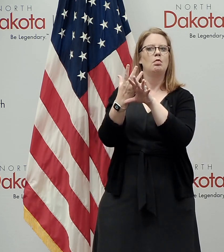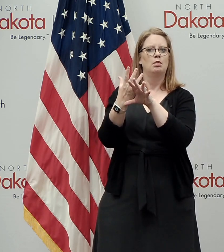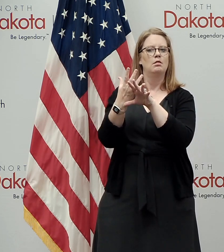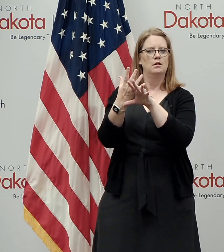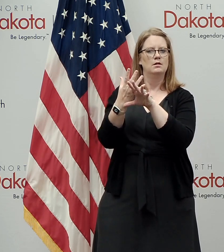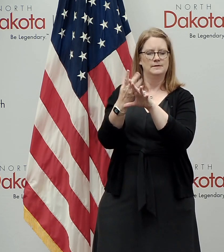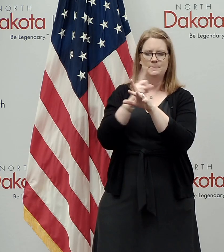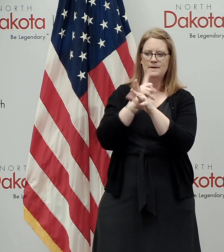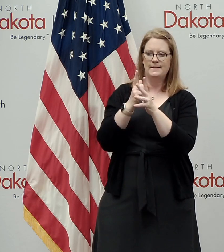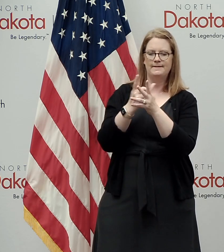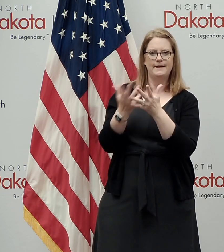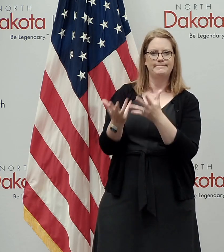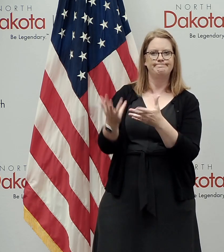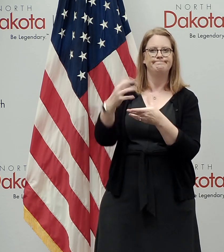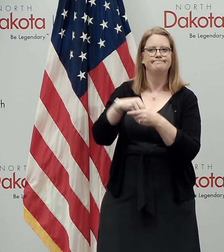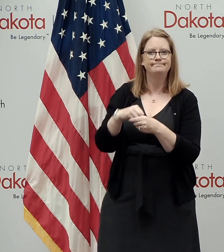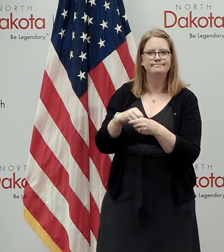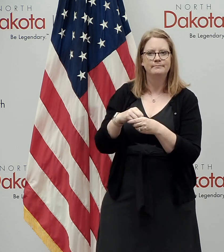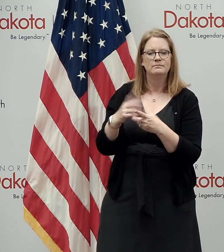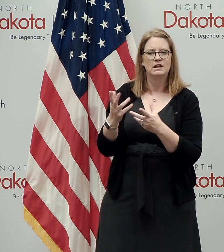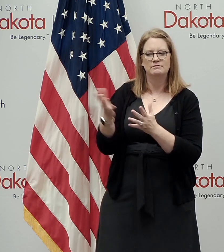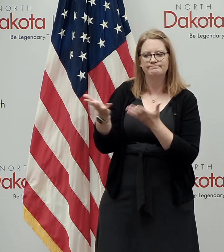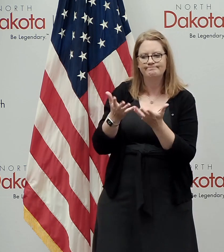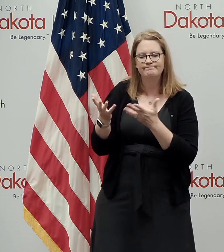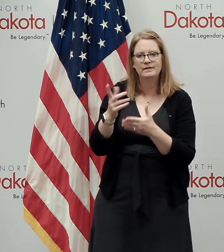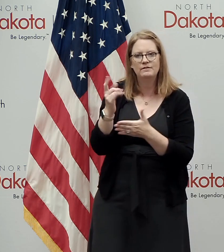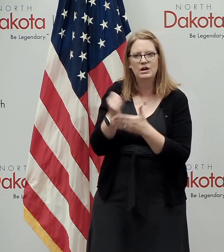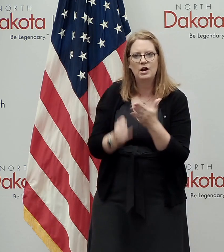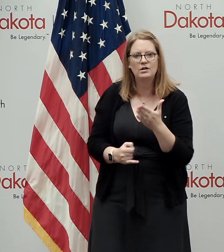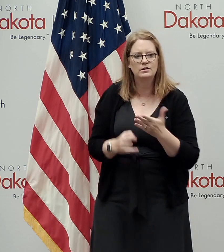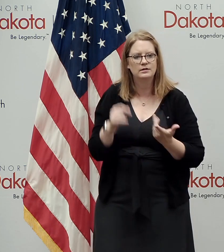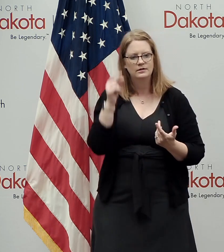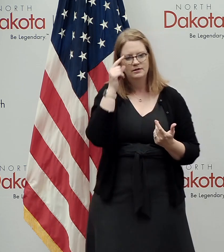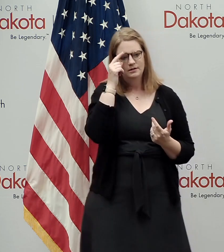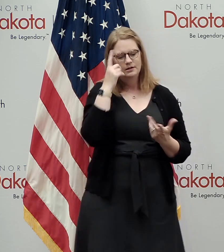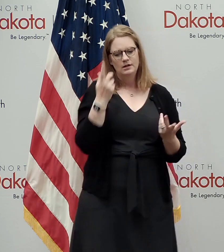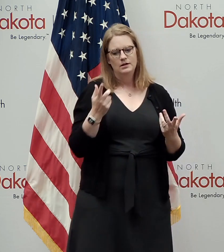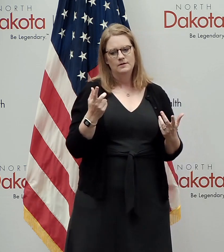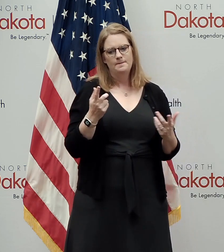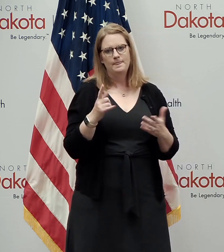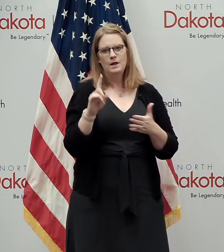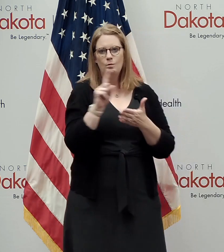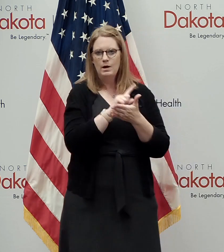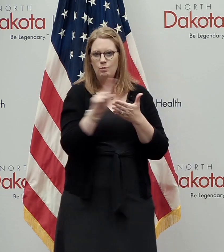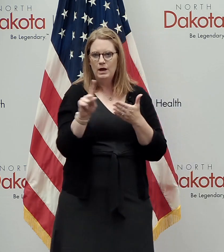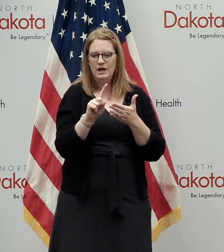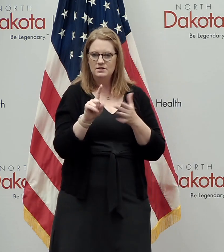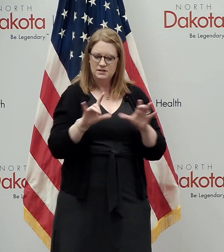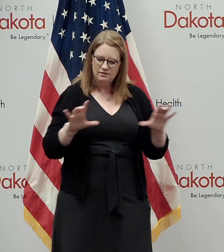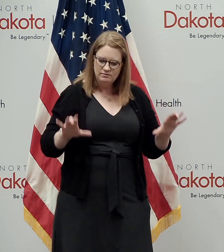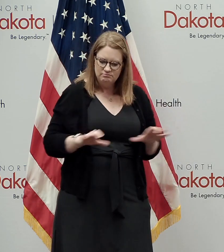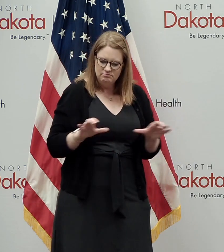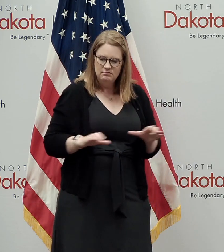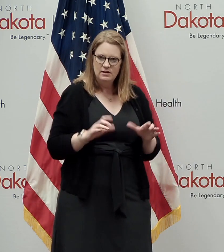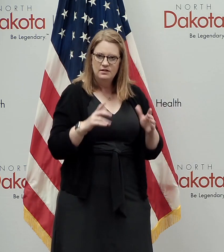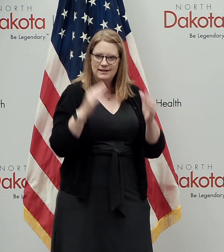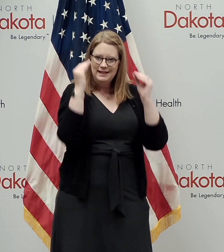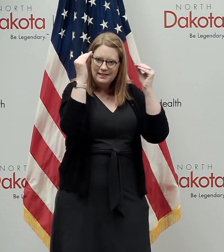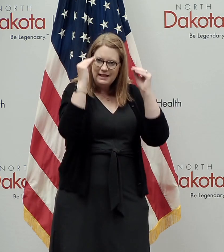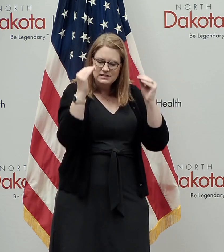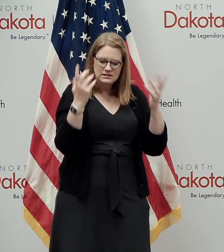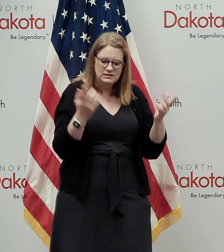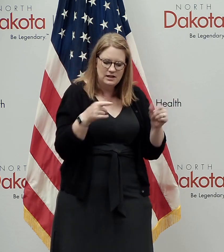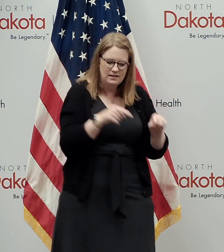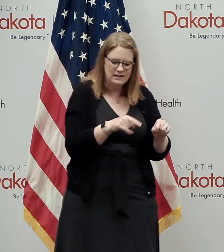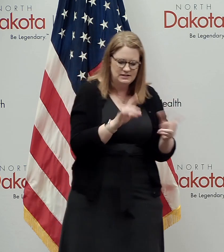and engaging on art. And though she went into schools for a week of, just what she usually did, a week of hands-on immersive lessons, she adopted her